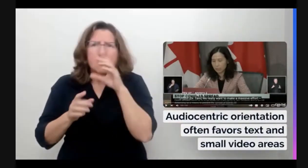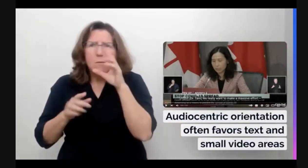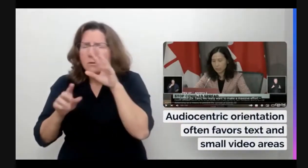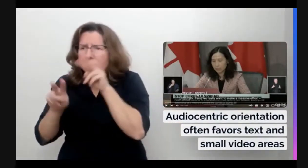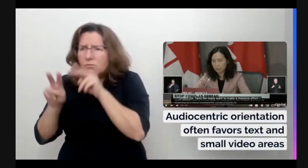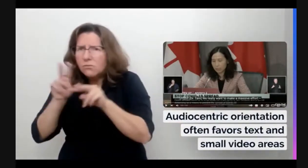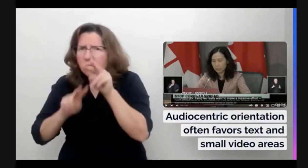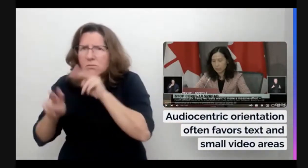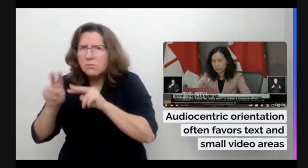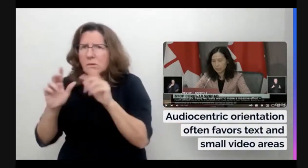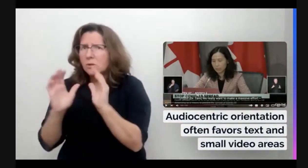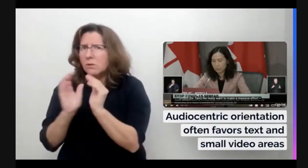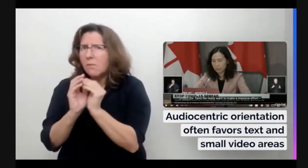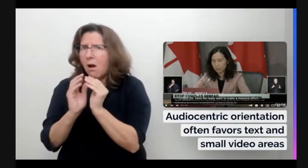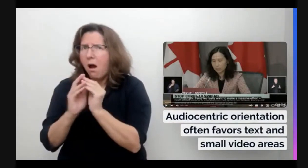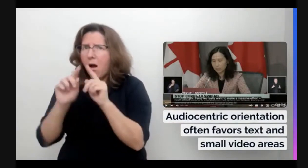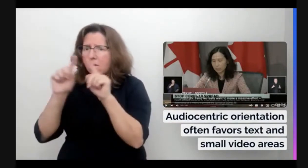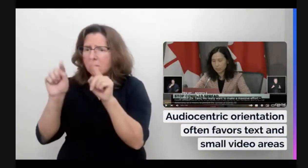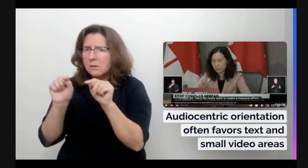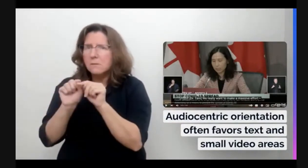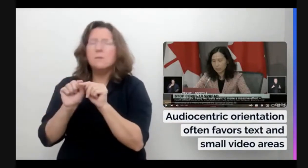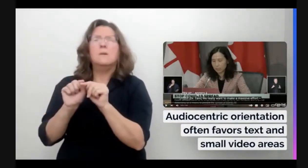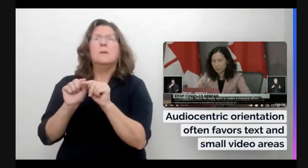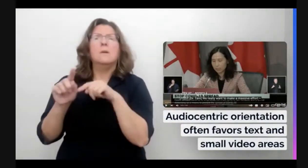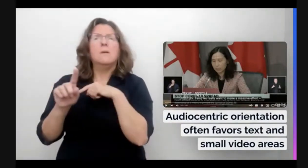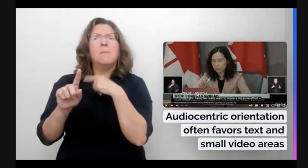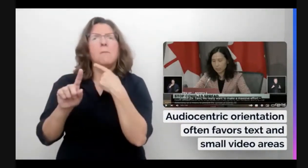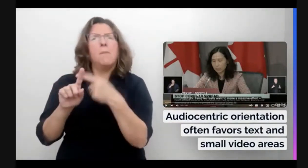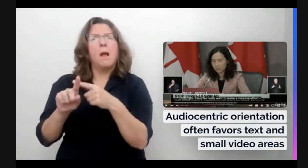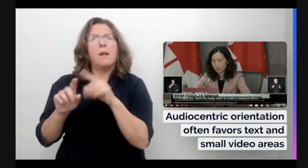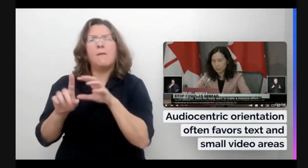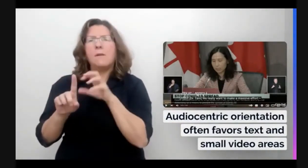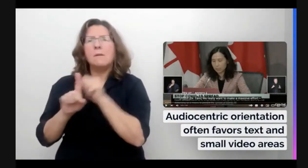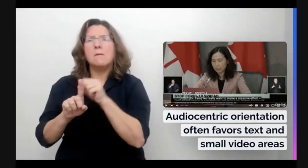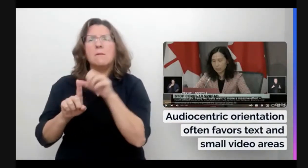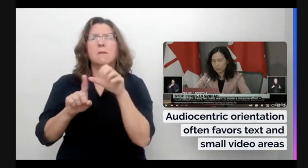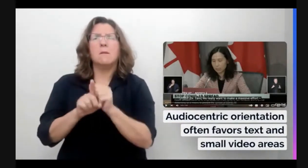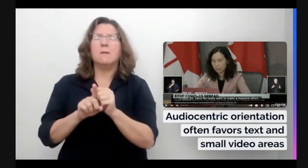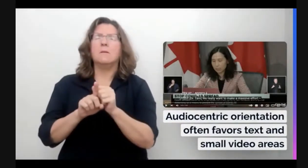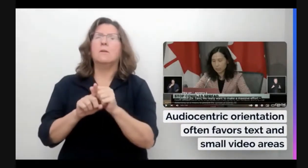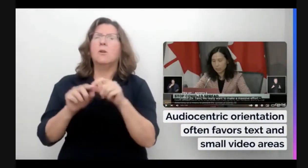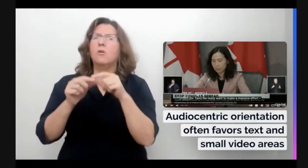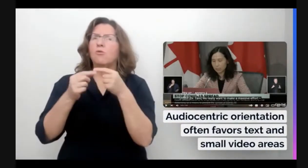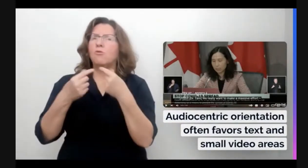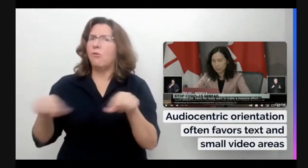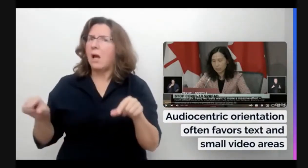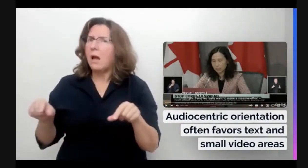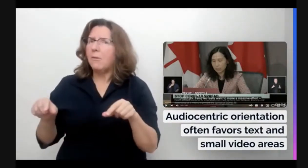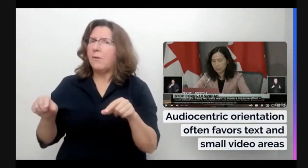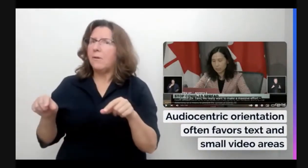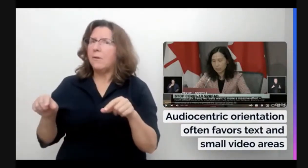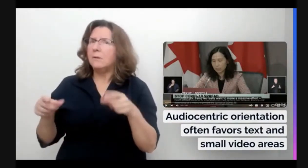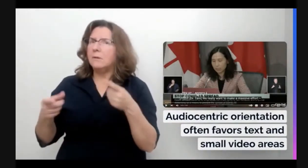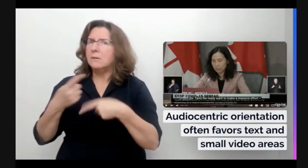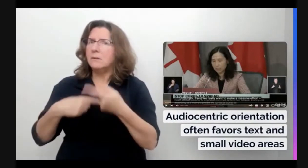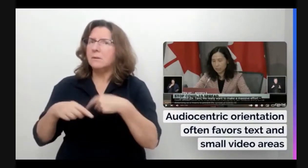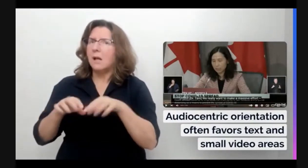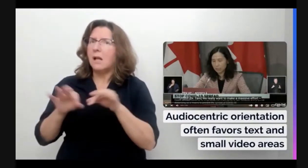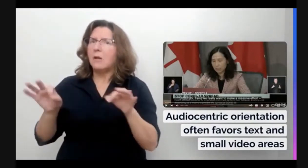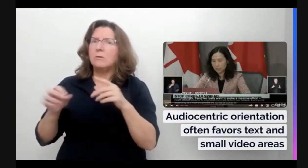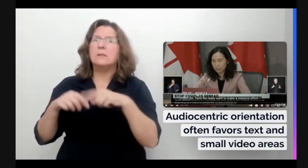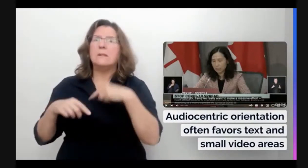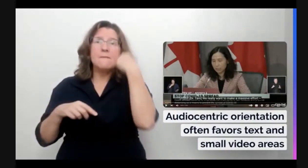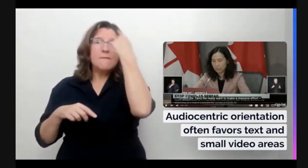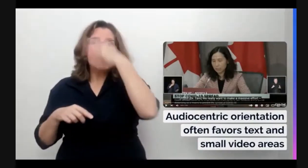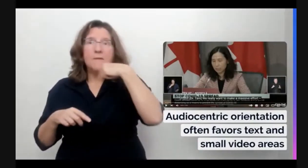It's practically impossible for a deaf viewer to see the eyes of the interpreters in such a small frame. Without